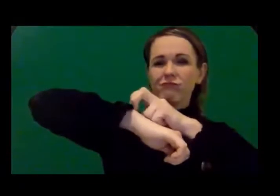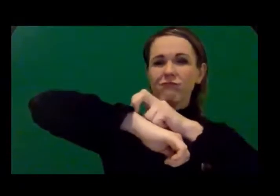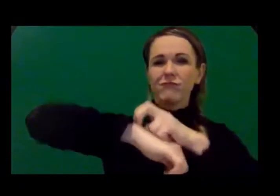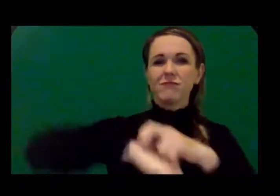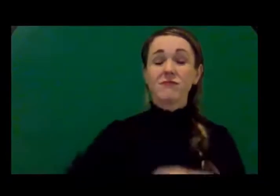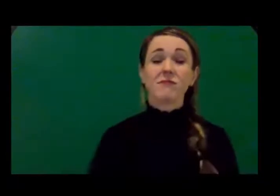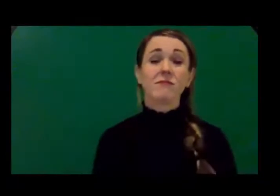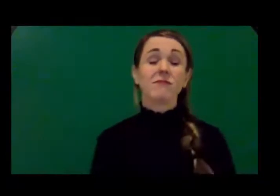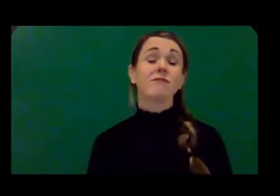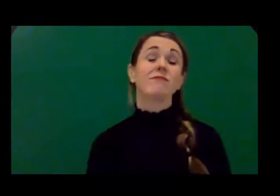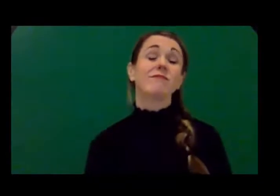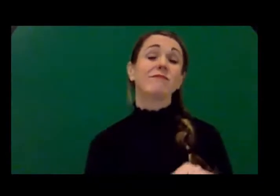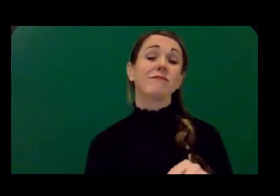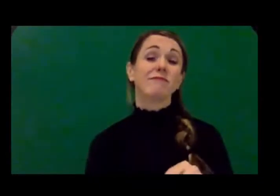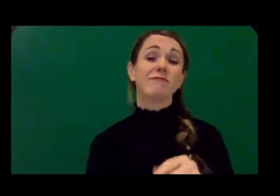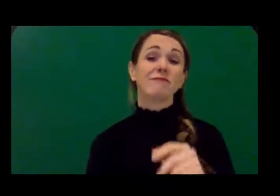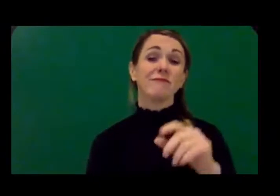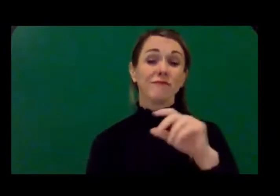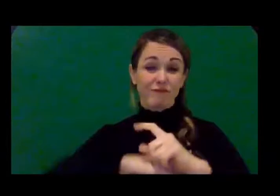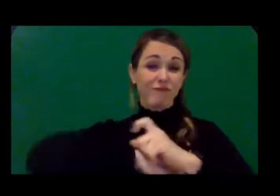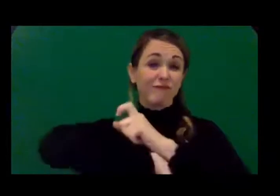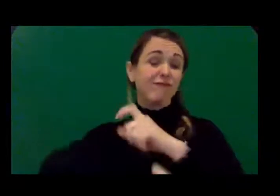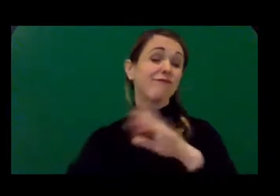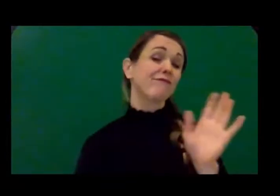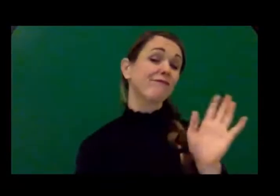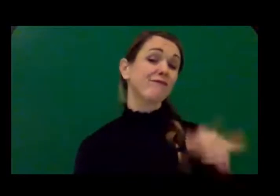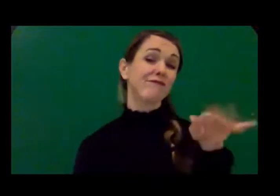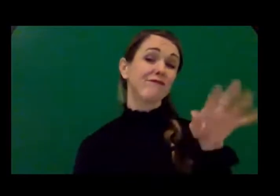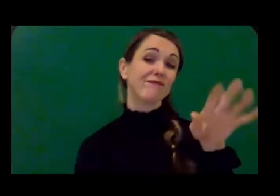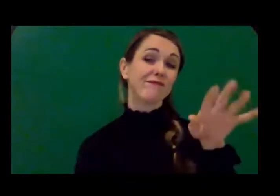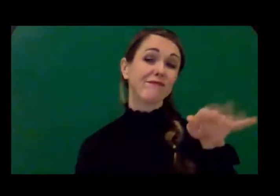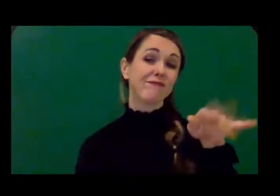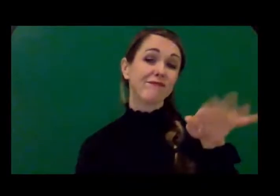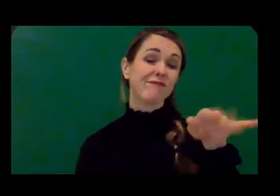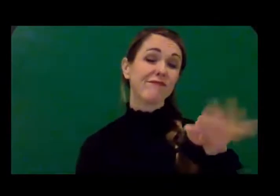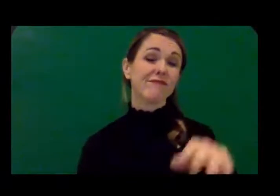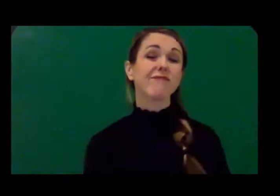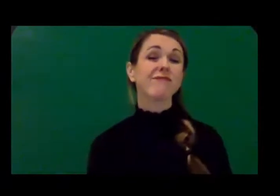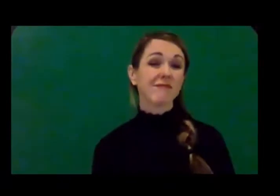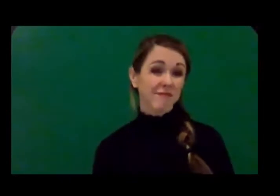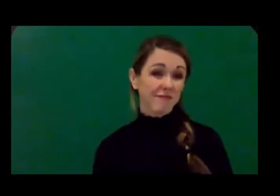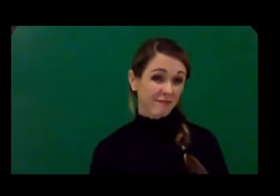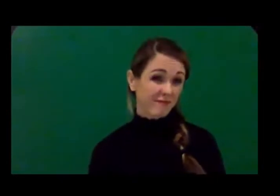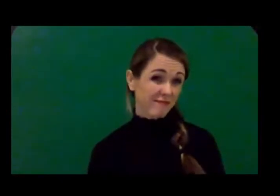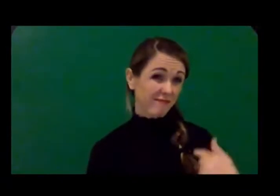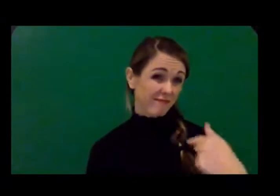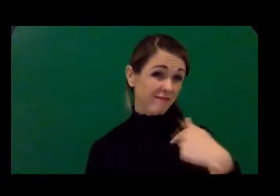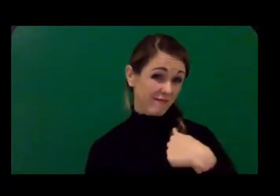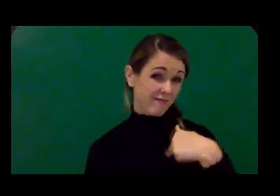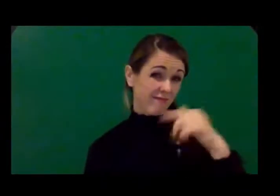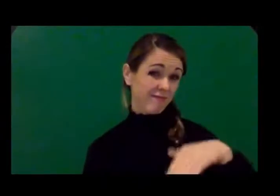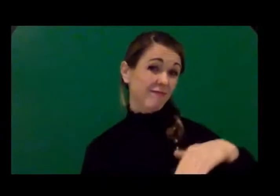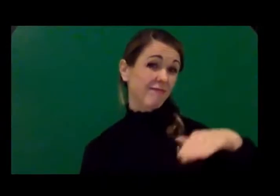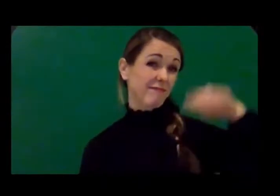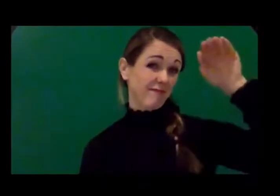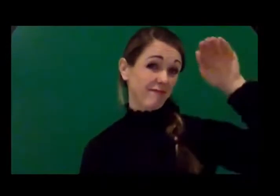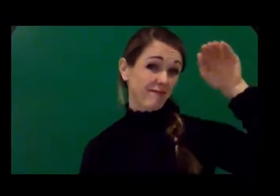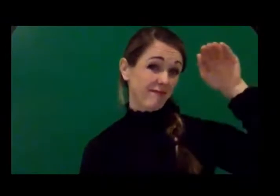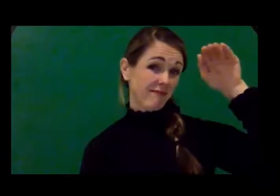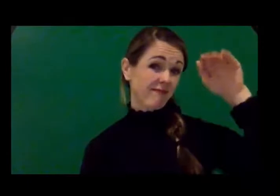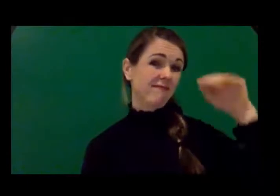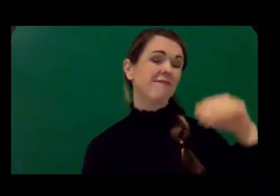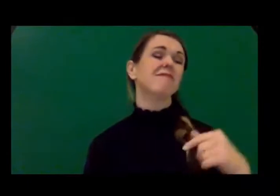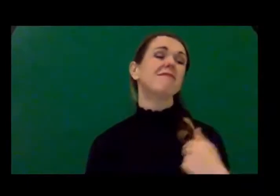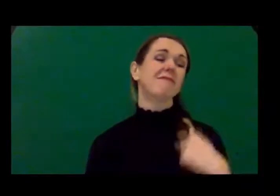The caterpillar walks up and says, hey, you over there, when I grow up, I'm going to be